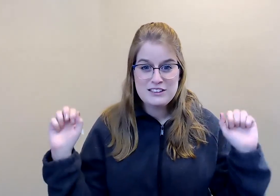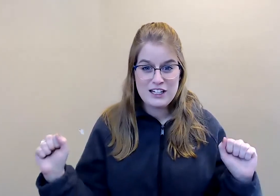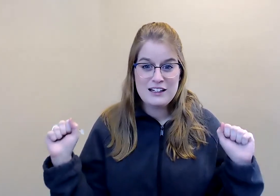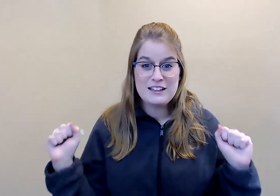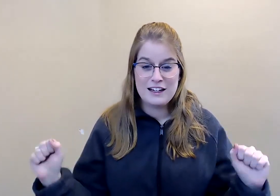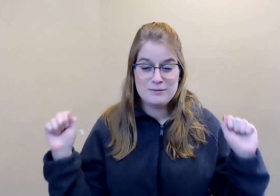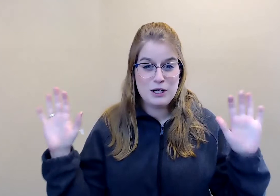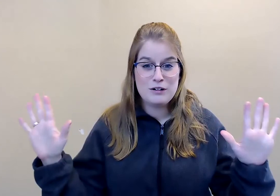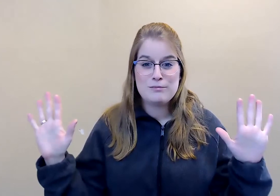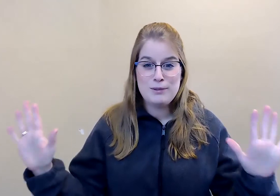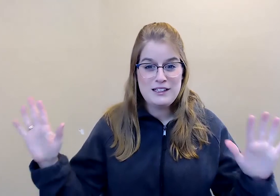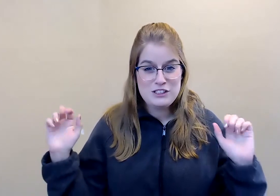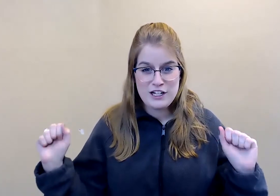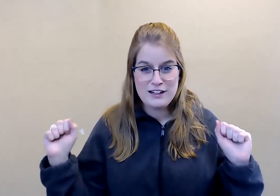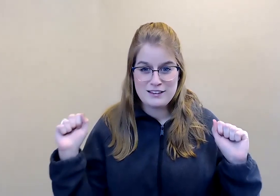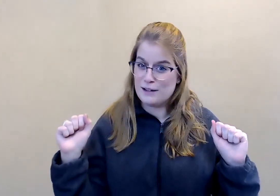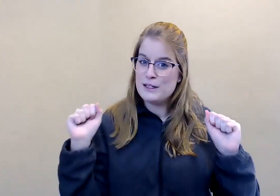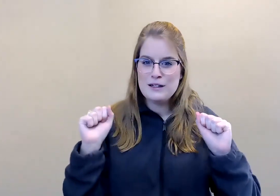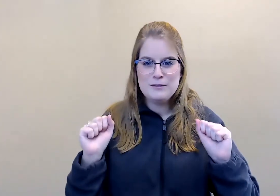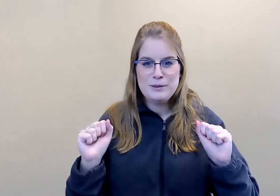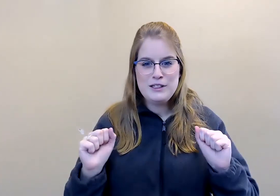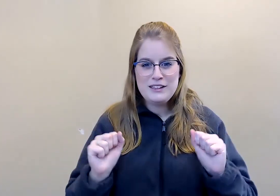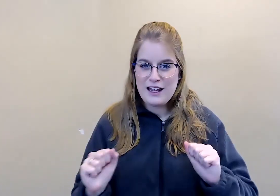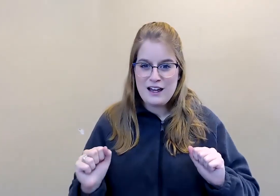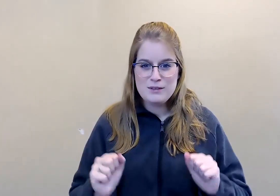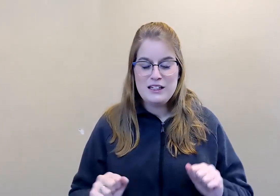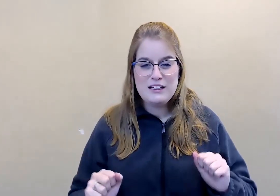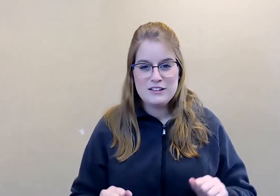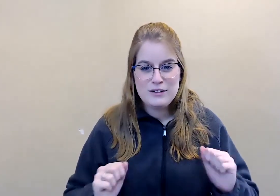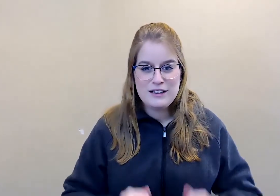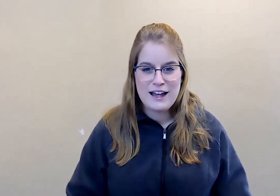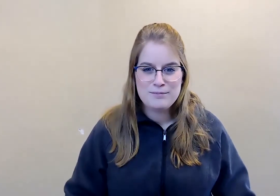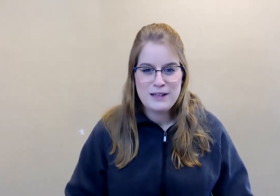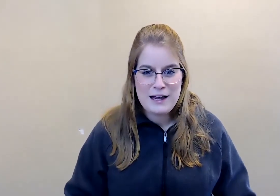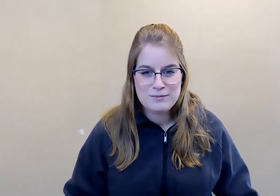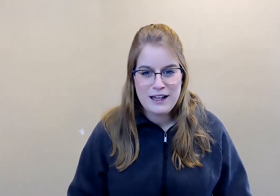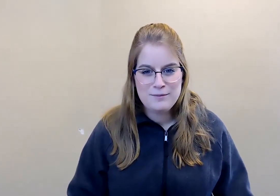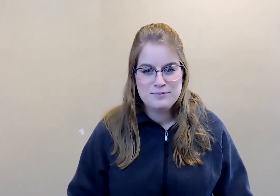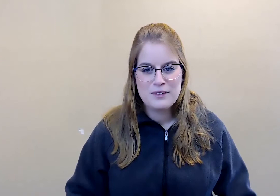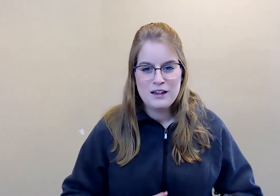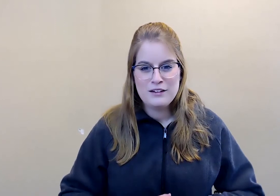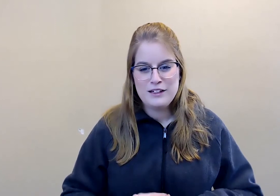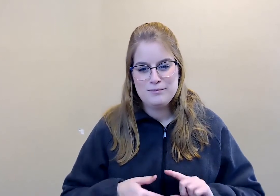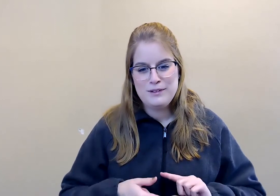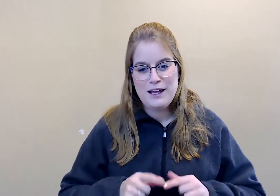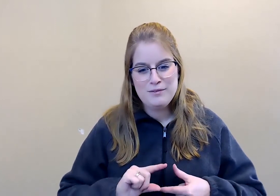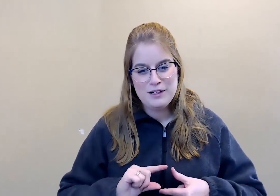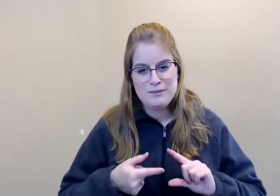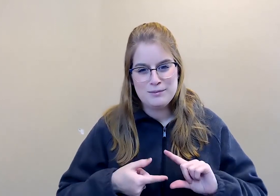shut them, open, shut them. Put them in your lap, lap, lap. Creep them, creep